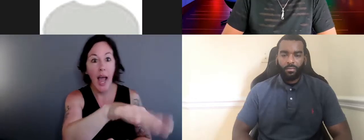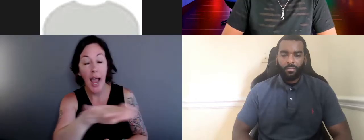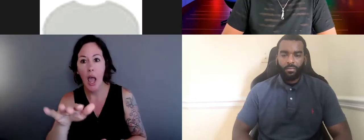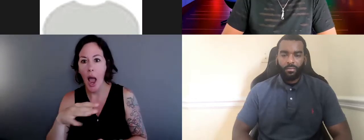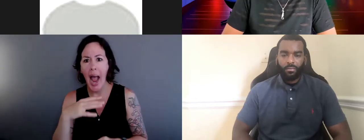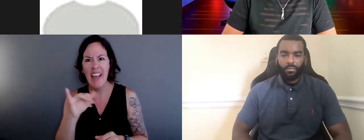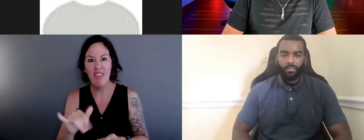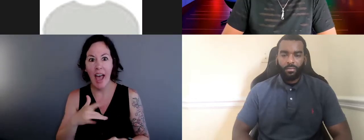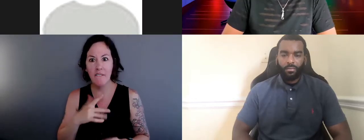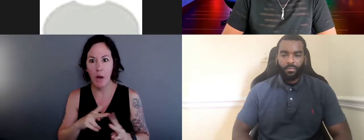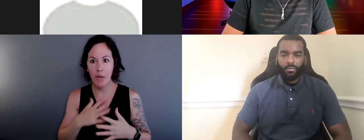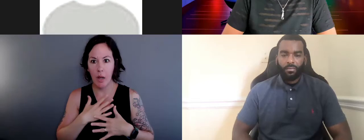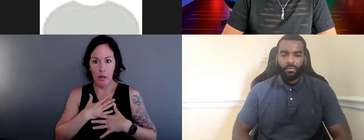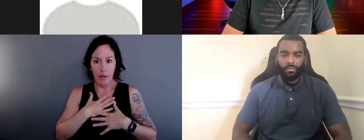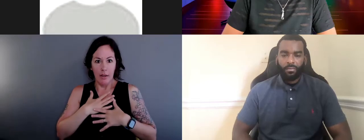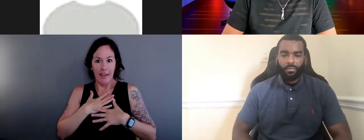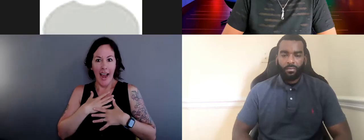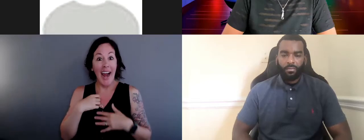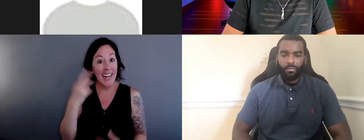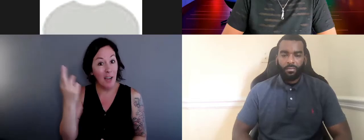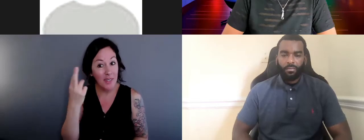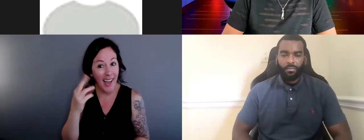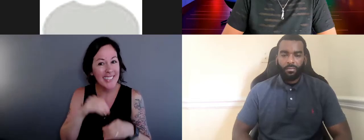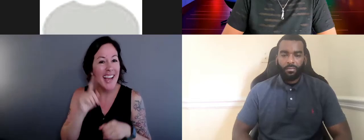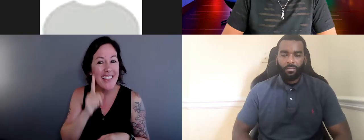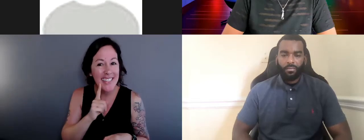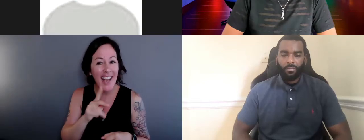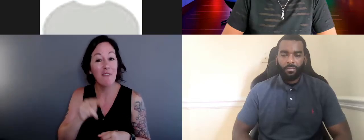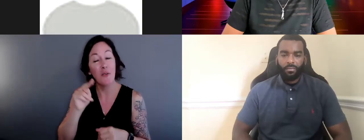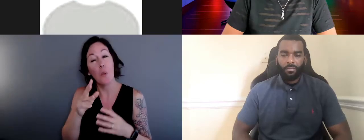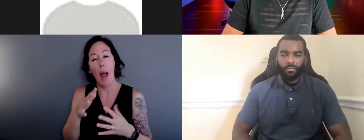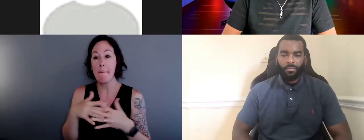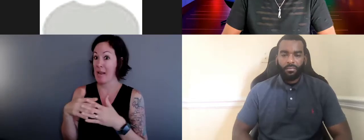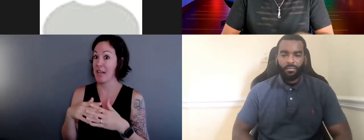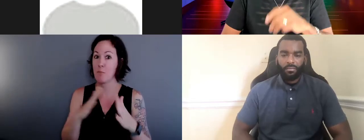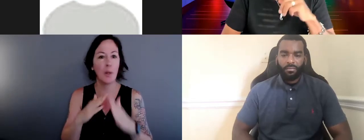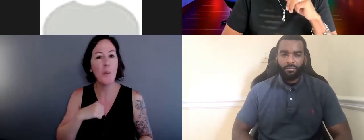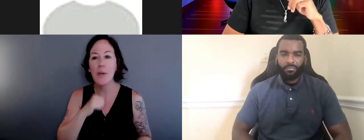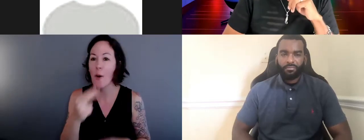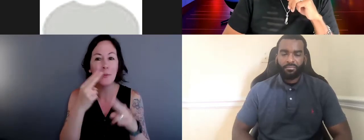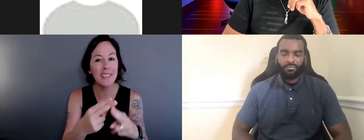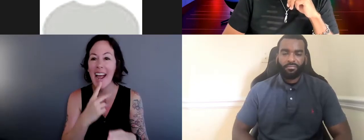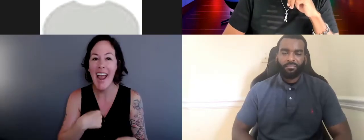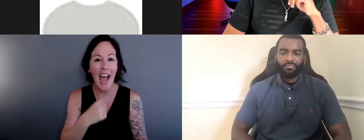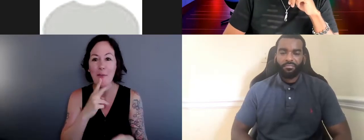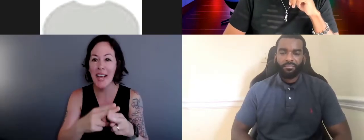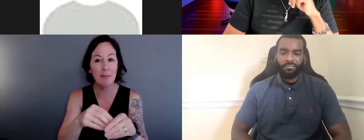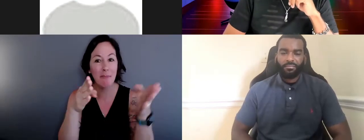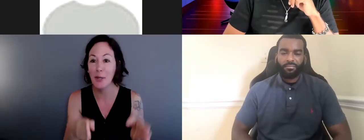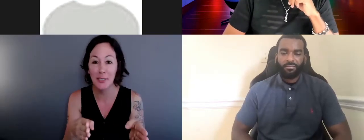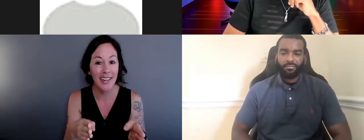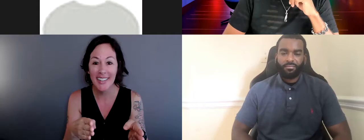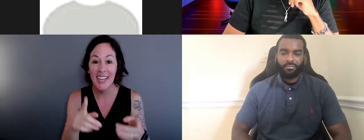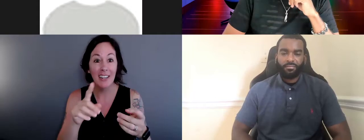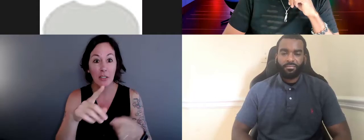will say names a whole lot more than we ever do in American Sign Language, which is very odd for us, because in North America,